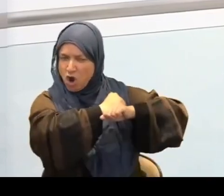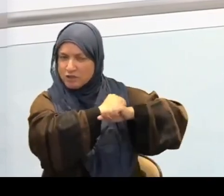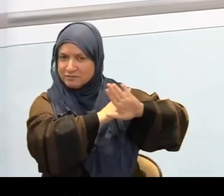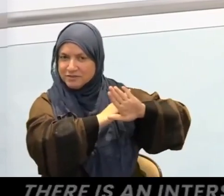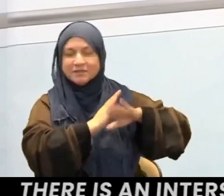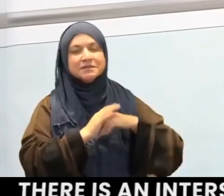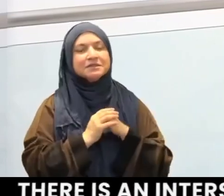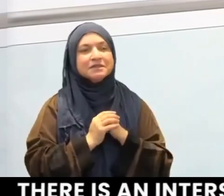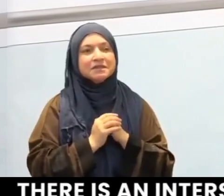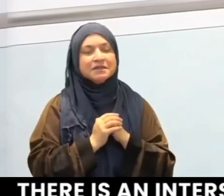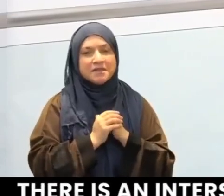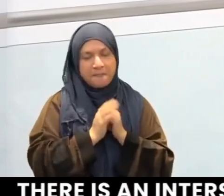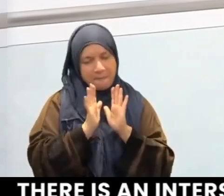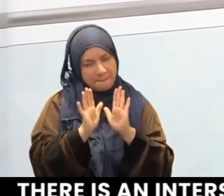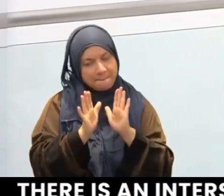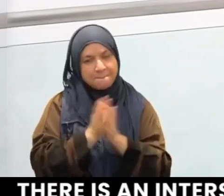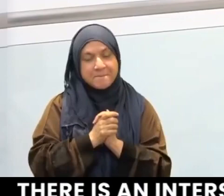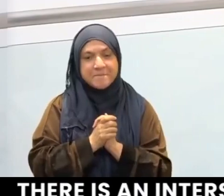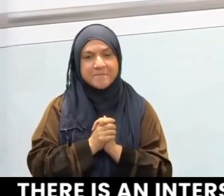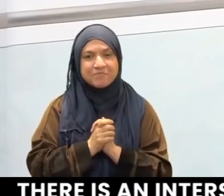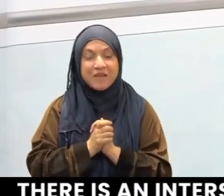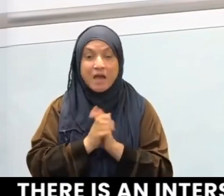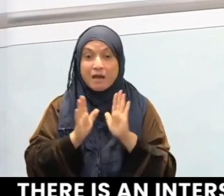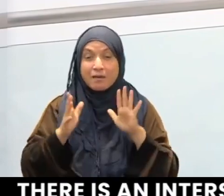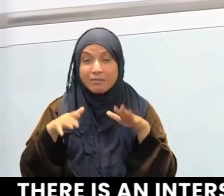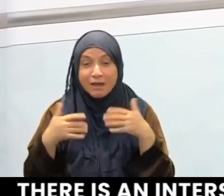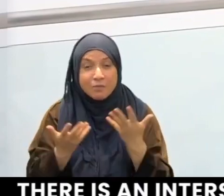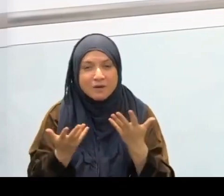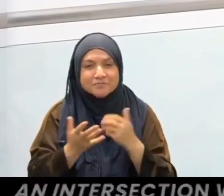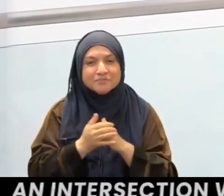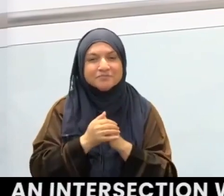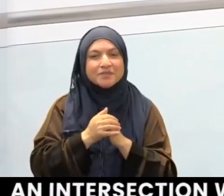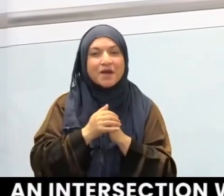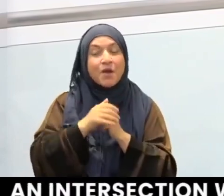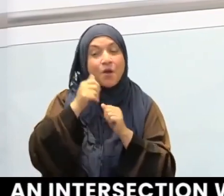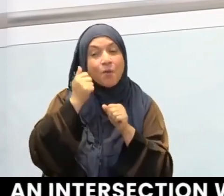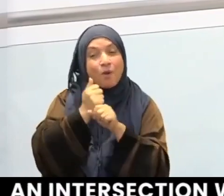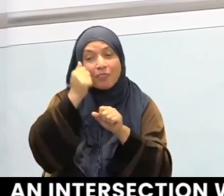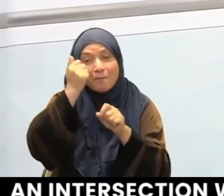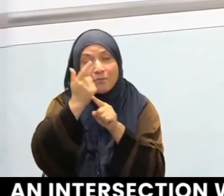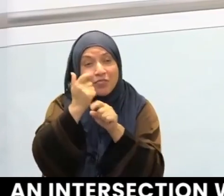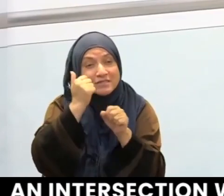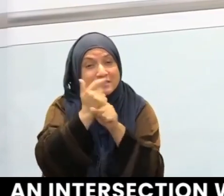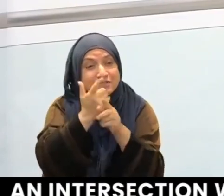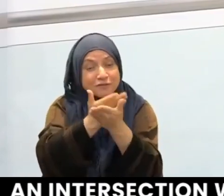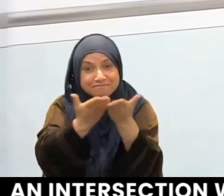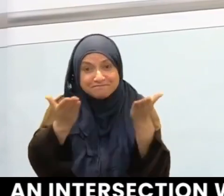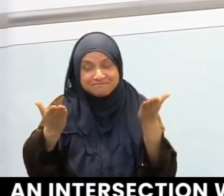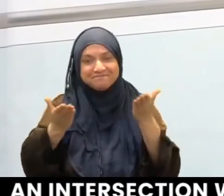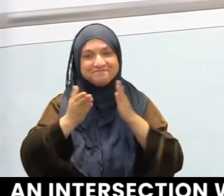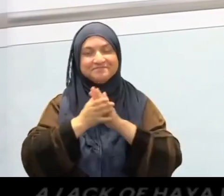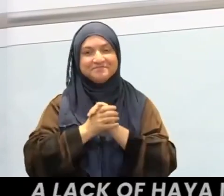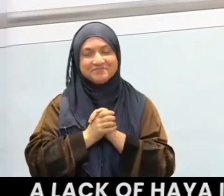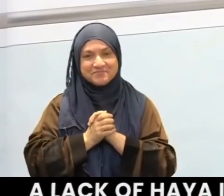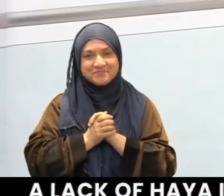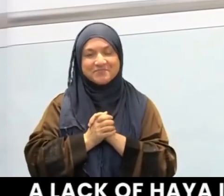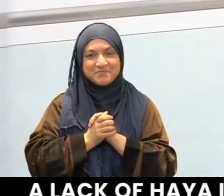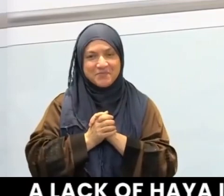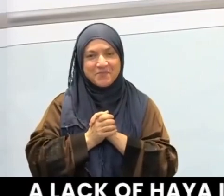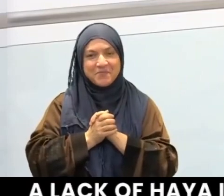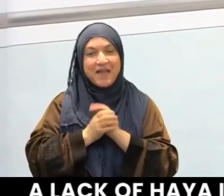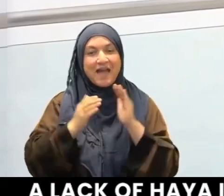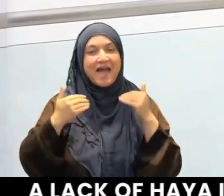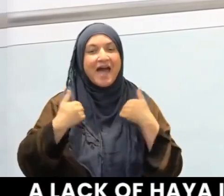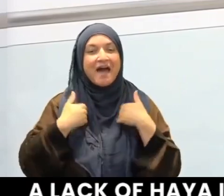sisters, there's an intersection between haya and sidq. An intersection which is that the scholars say a lack of